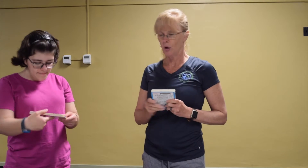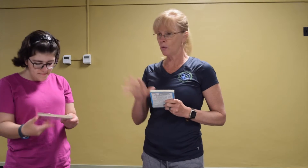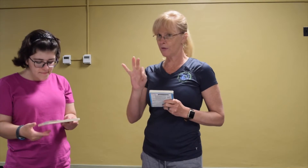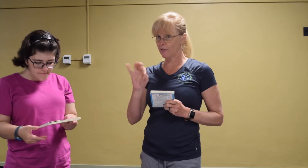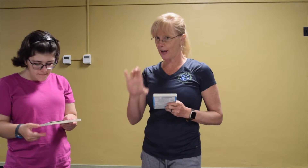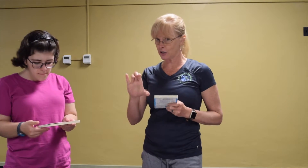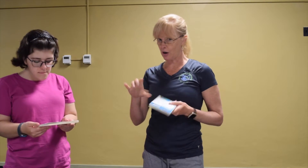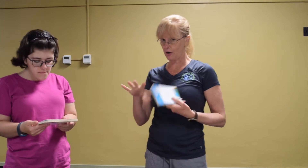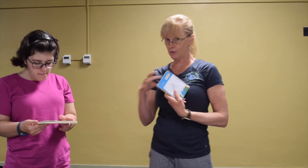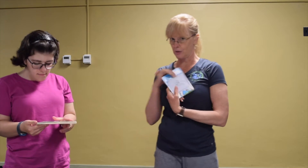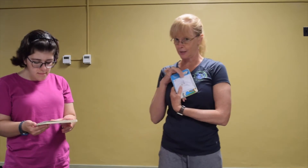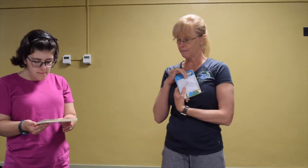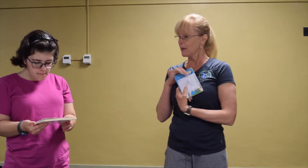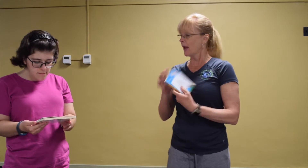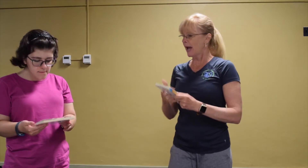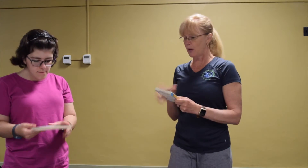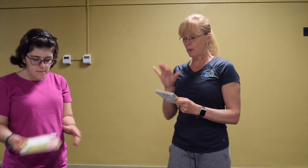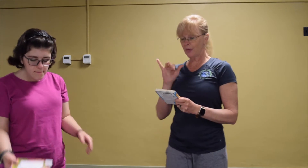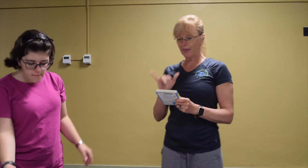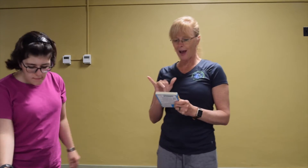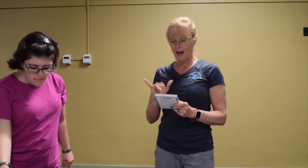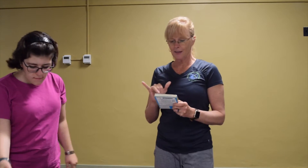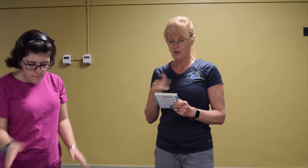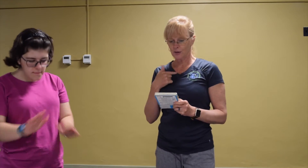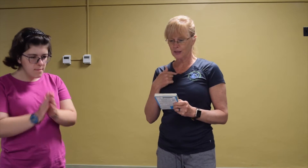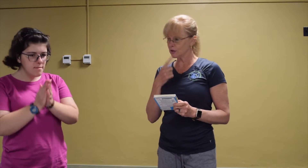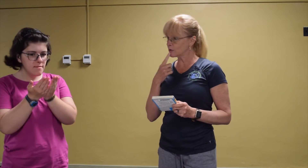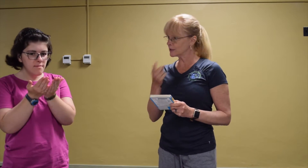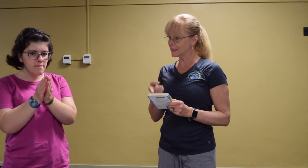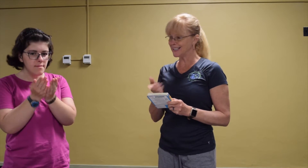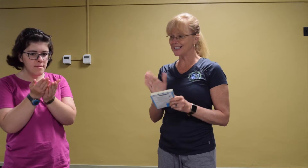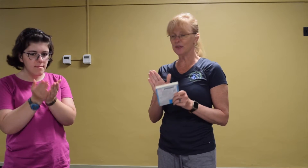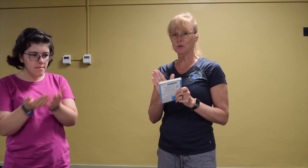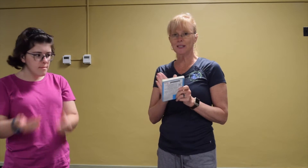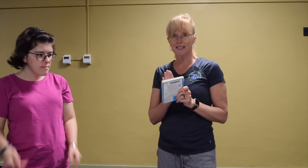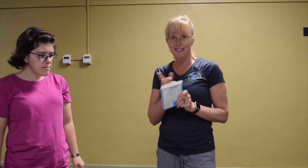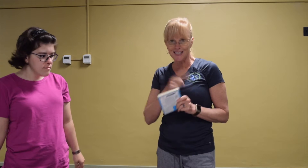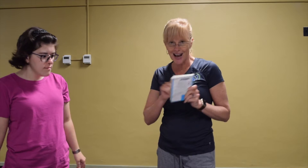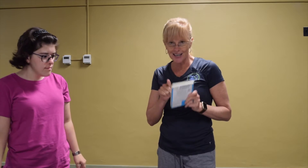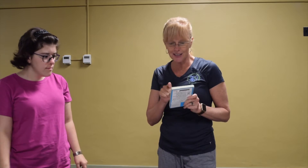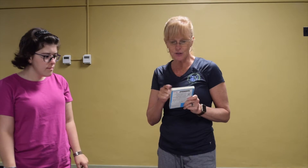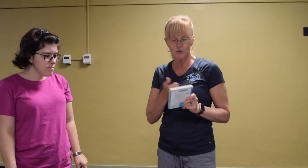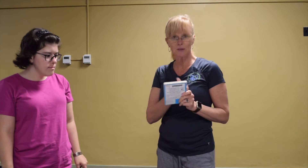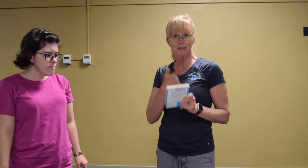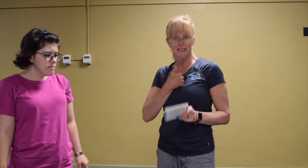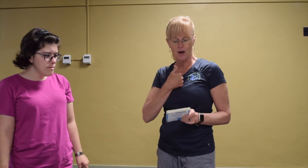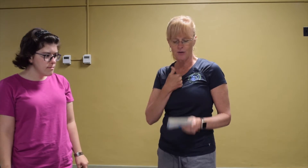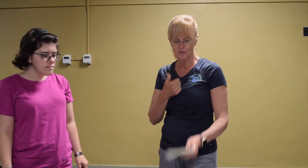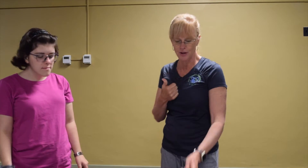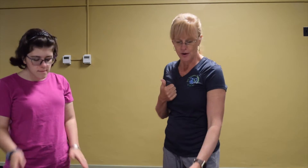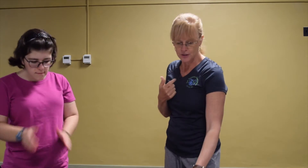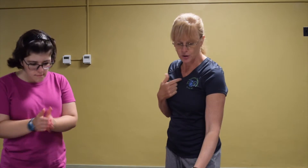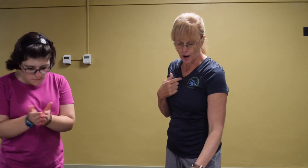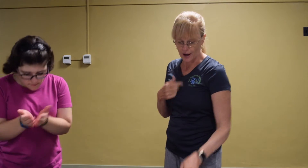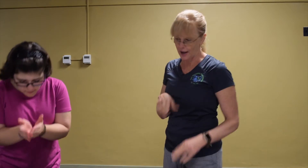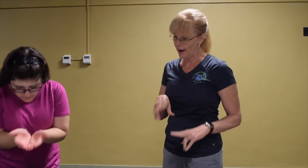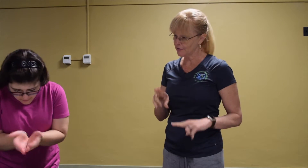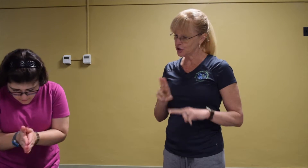with a flashcard on it. And with that, they're then going to need to sign it to themselves. So I have